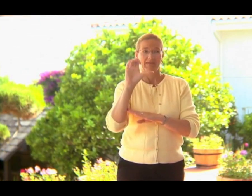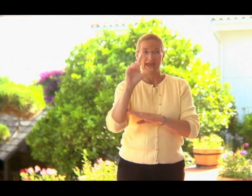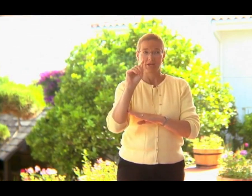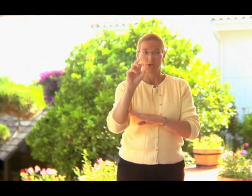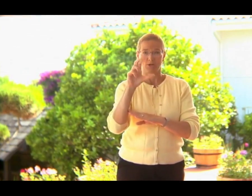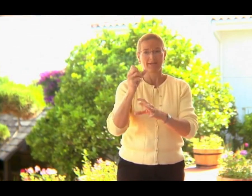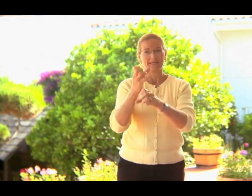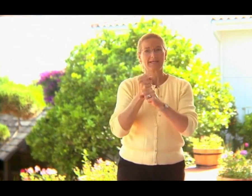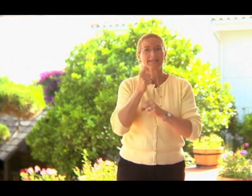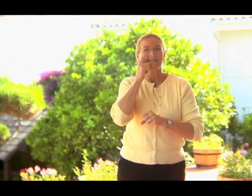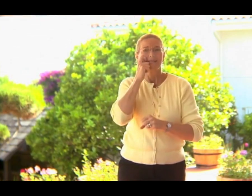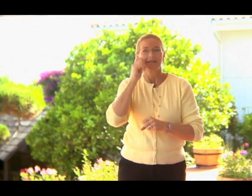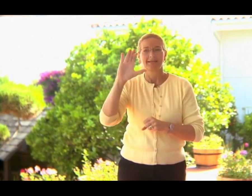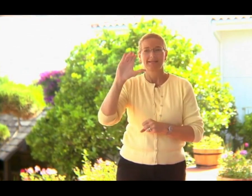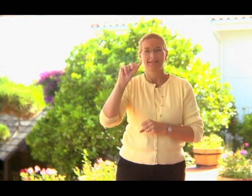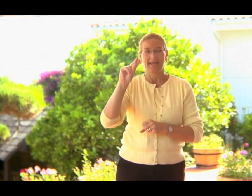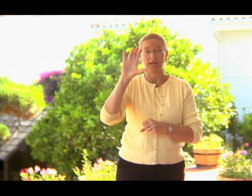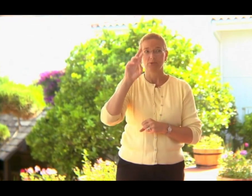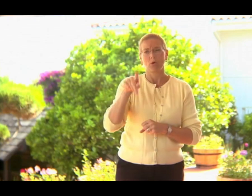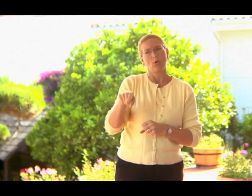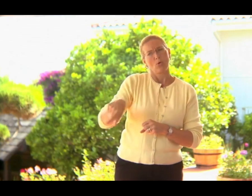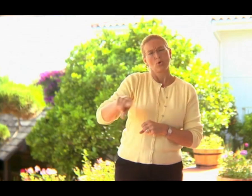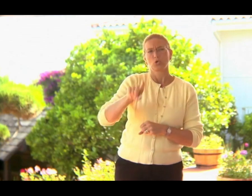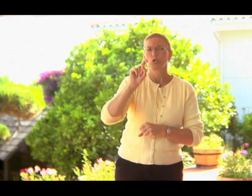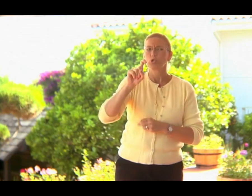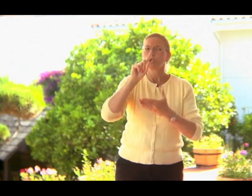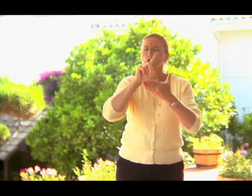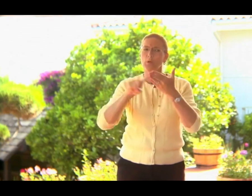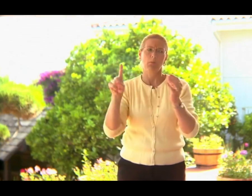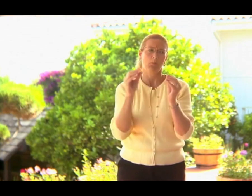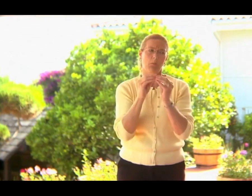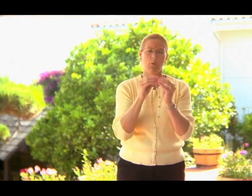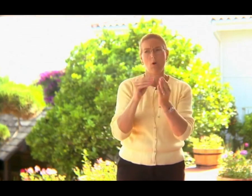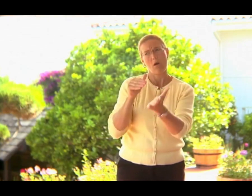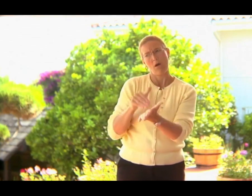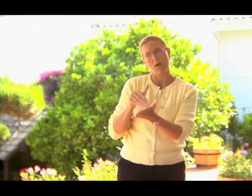People who have multiple risk factors for getting skin cancer should also be checked more often.